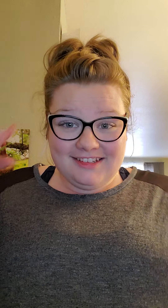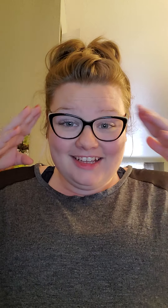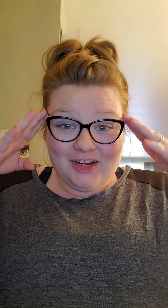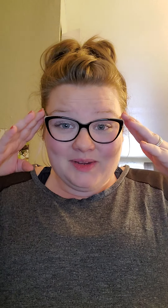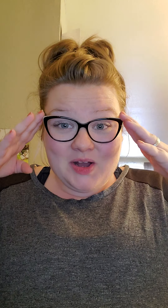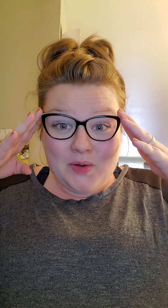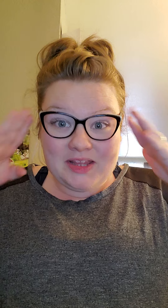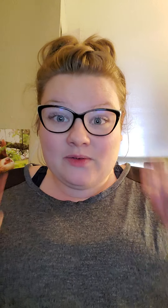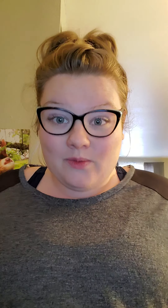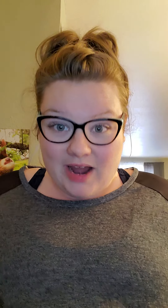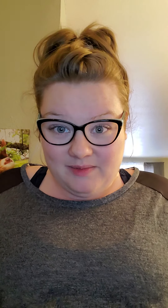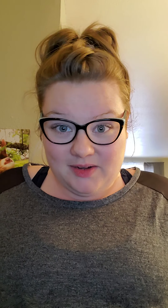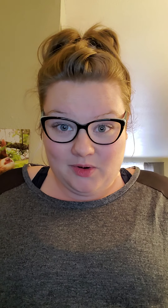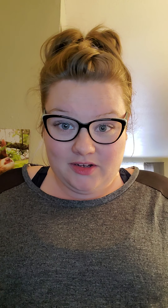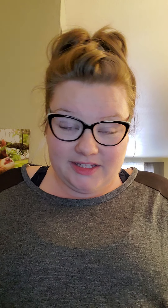Here we go with rhyming words.